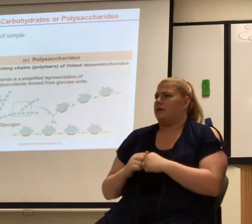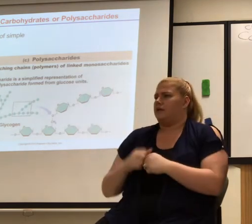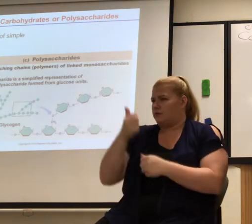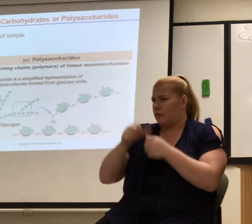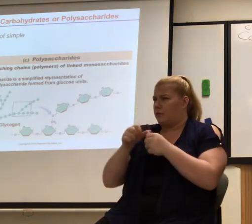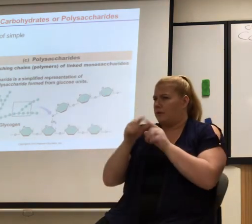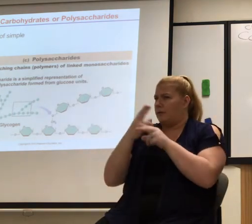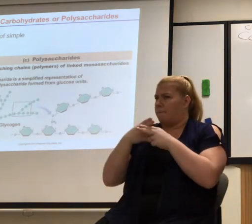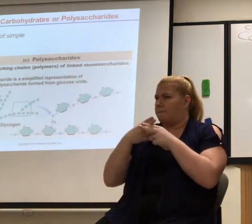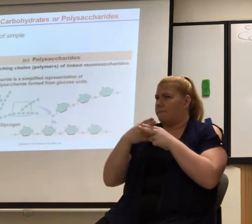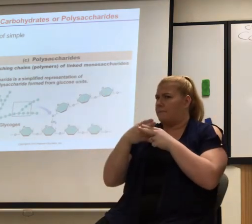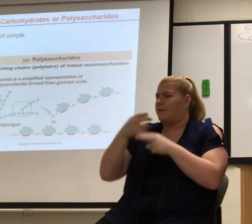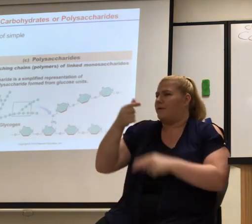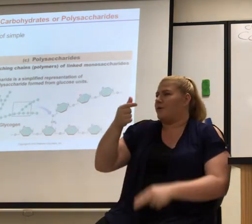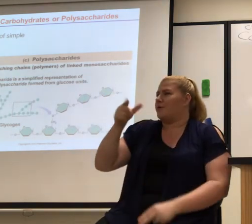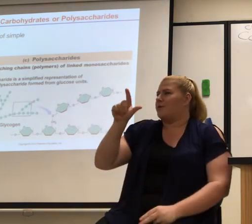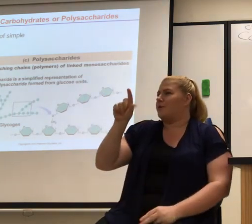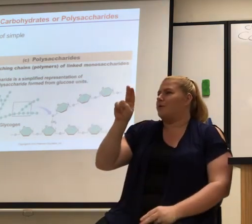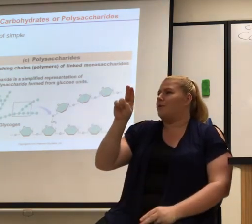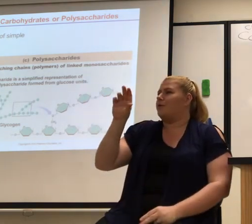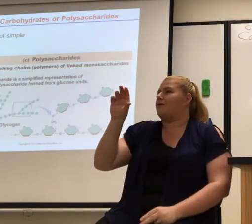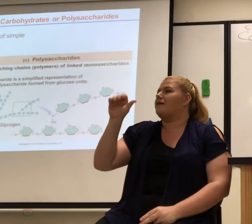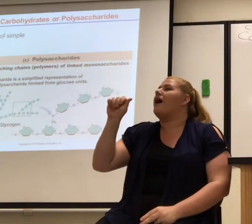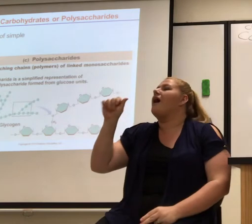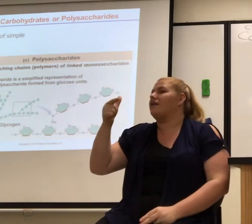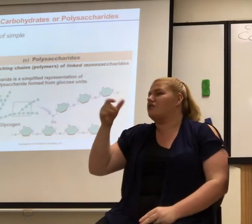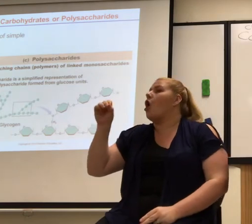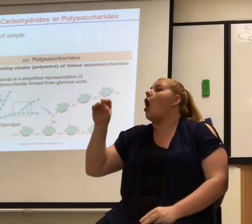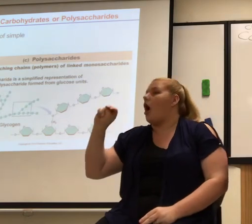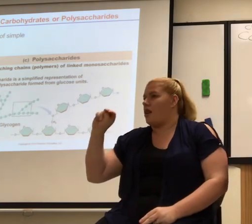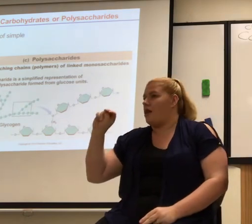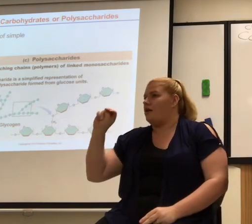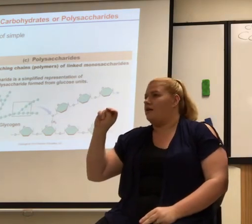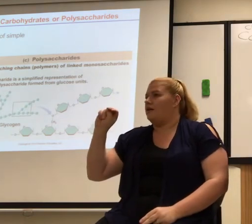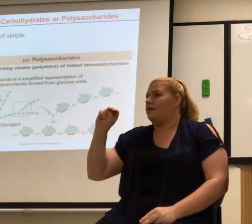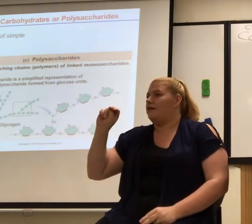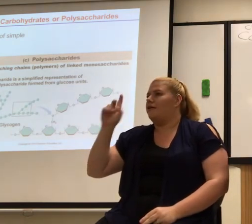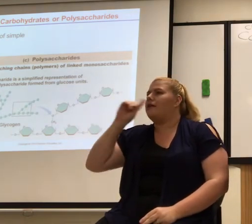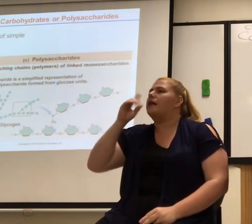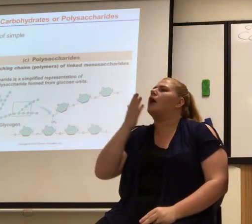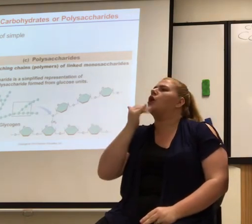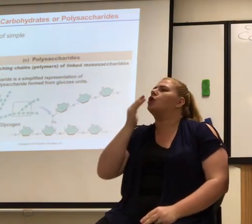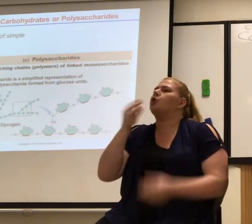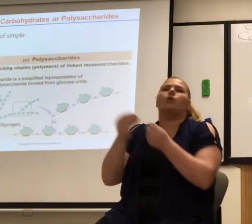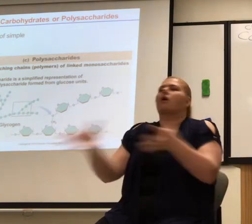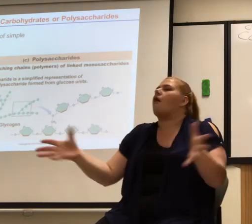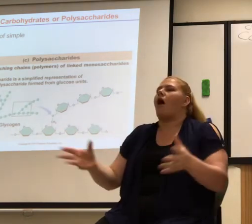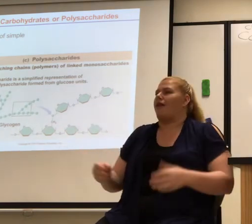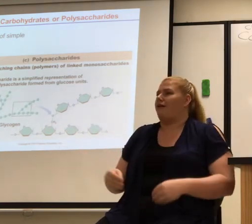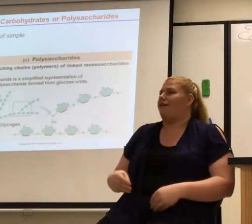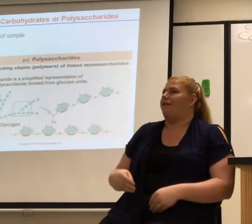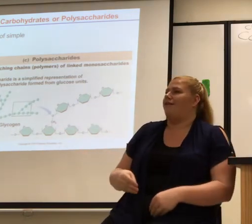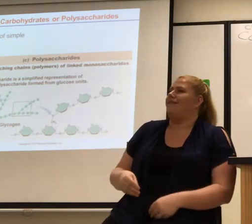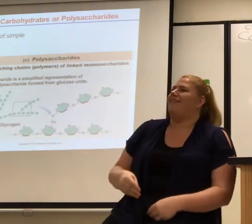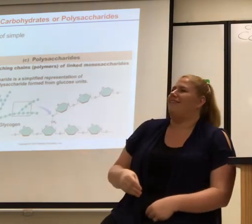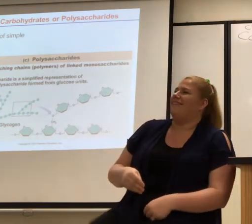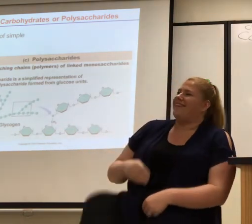Glucagon. Okay, so you store it up, and you kind of break it down depending on what you're doing.